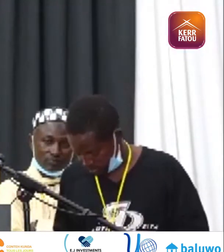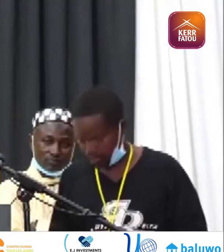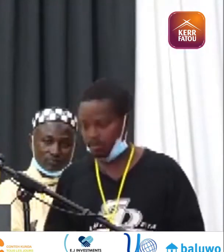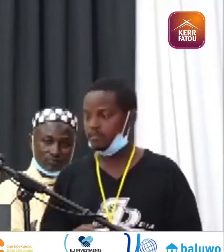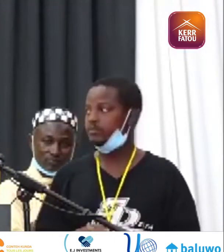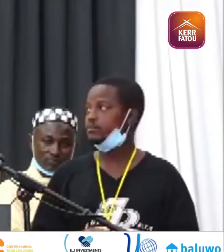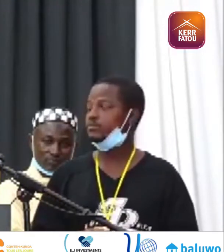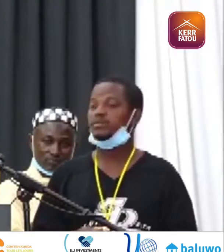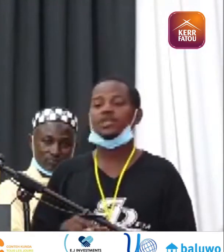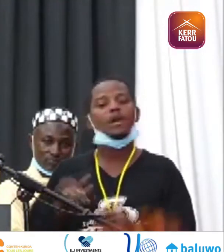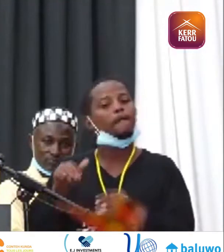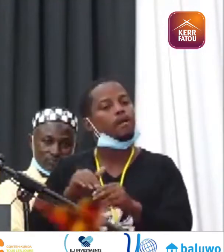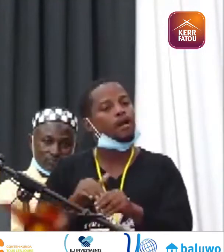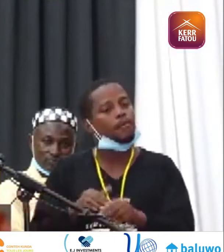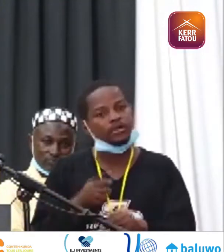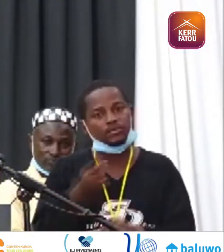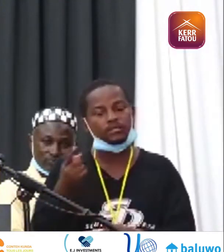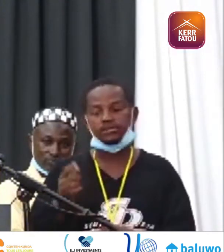I think, fellow members,